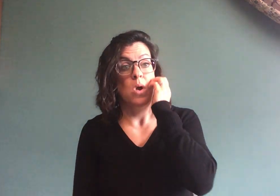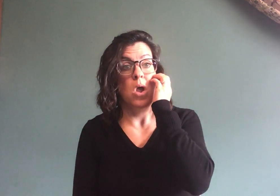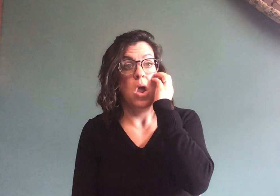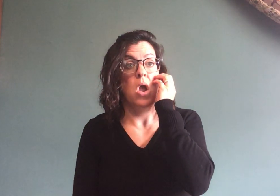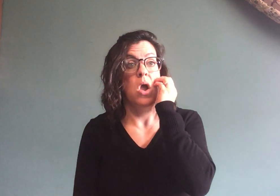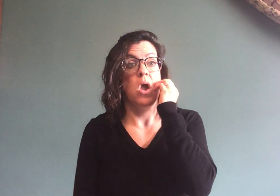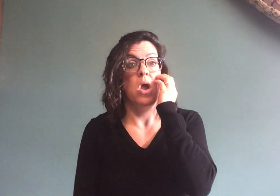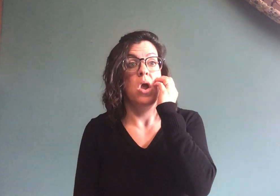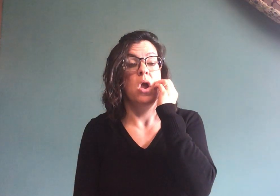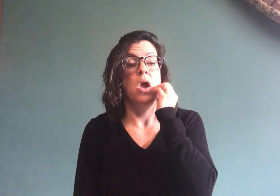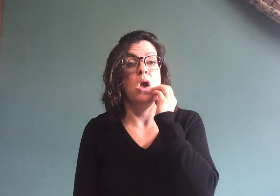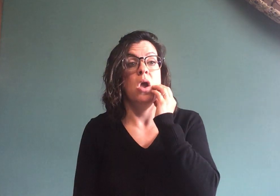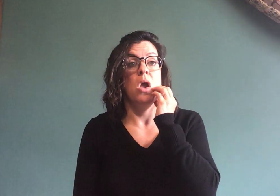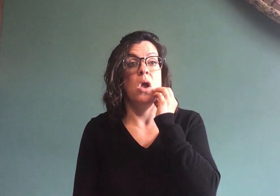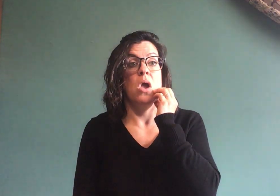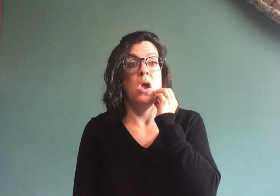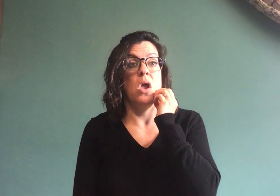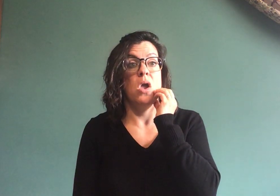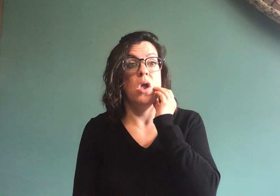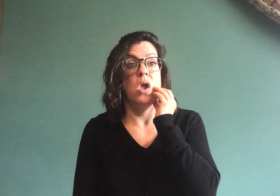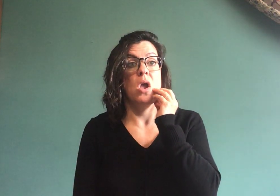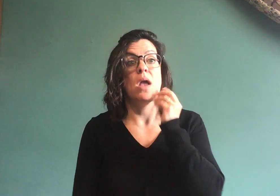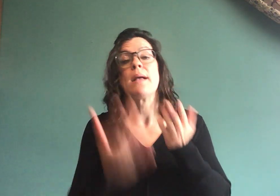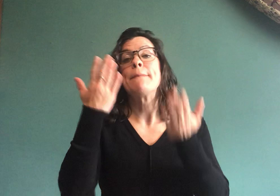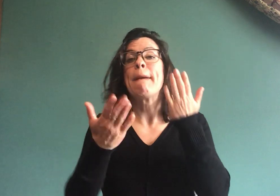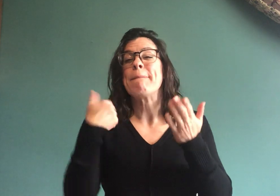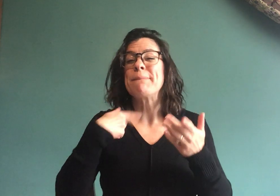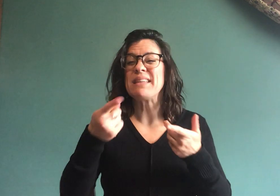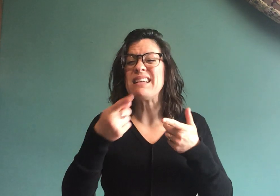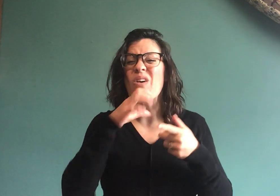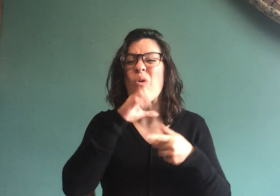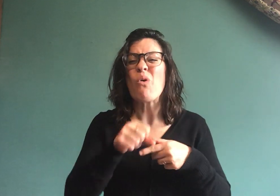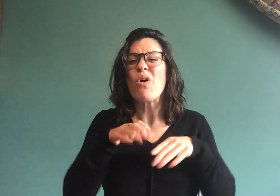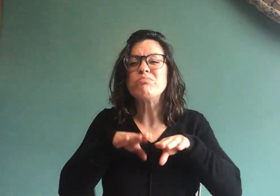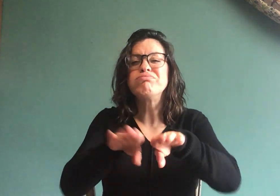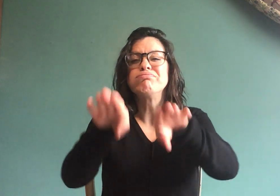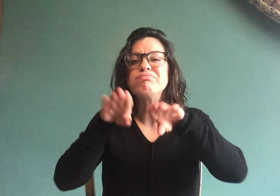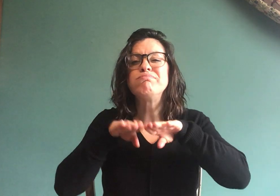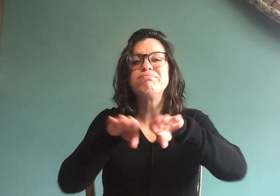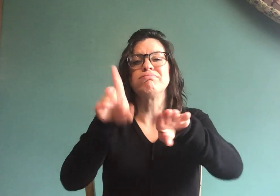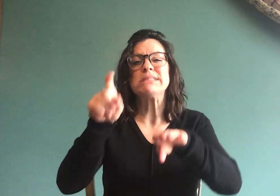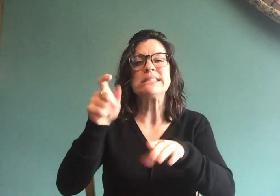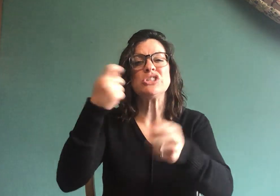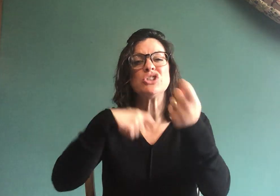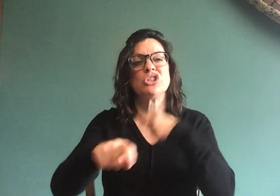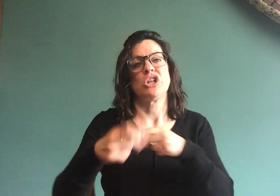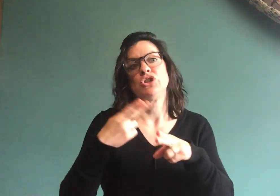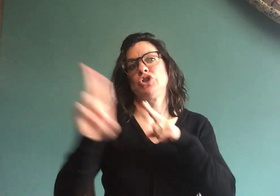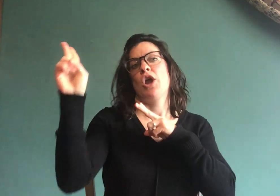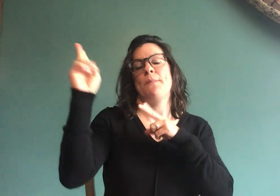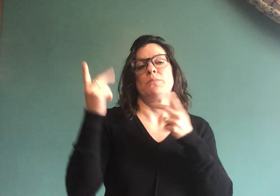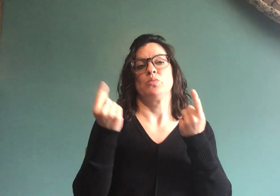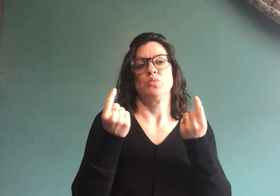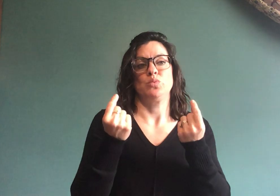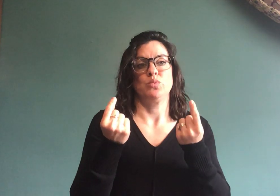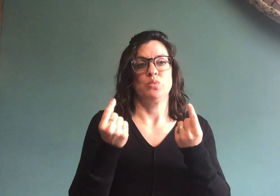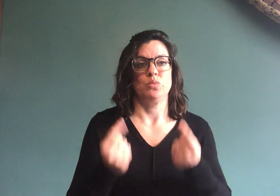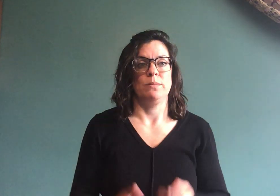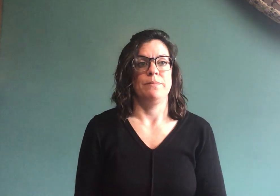Yep. Yep. If we're going to change the blades, are we going to turn it on or are we going to turn it off? I'm gonna turn it off.